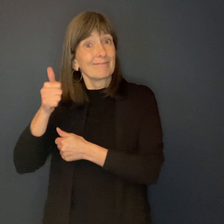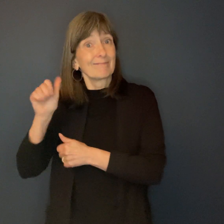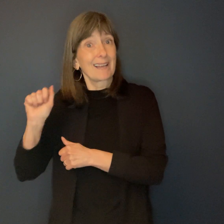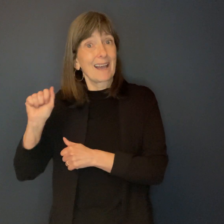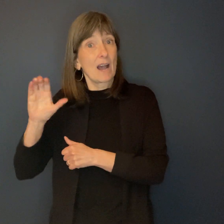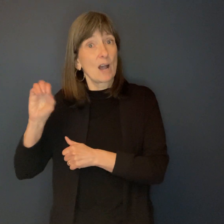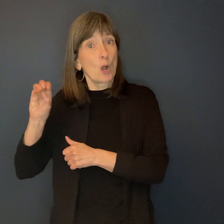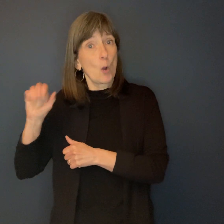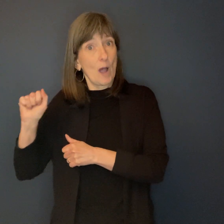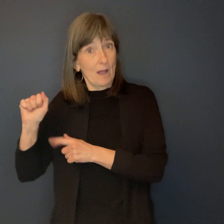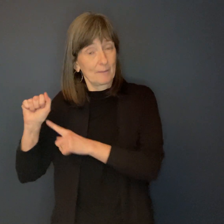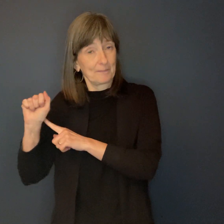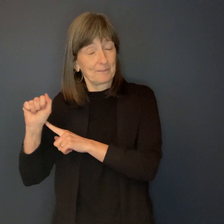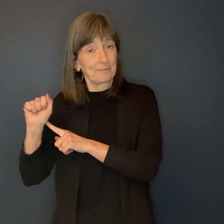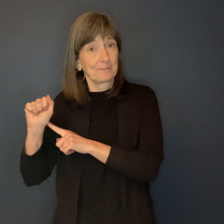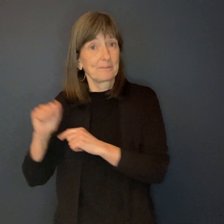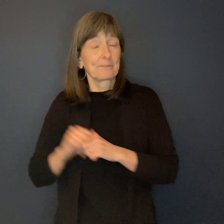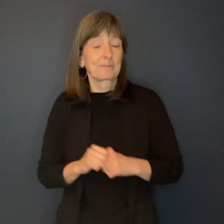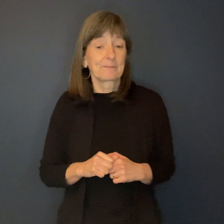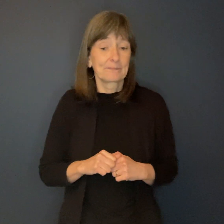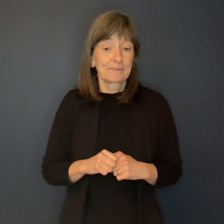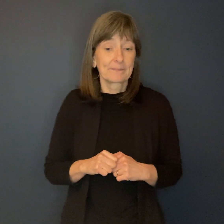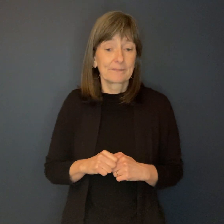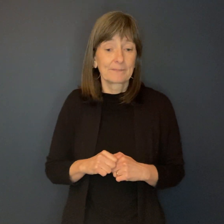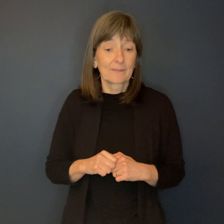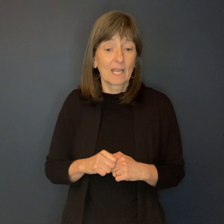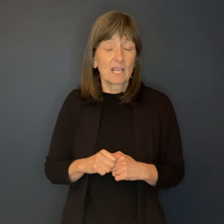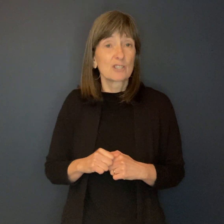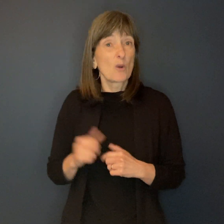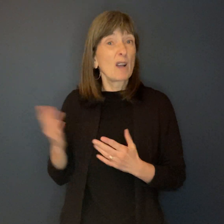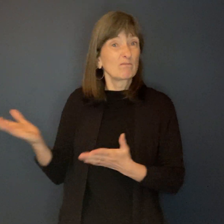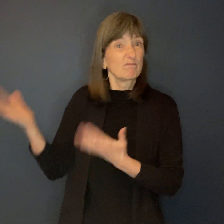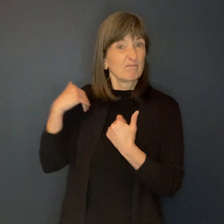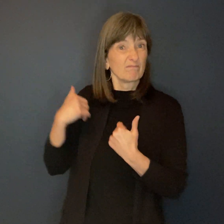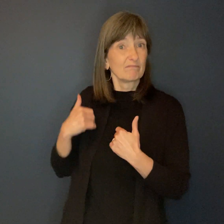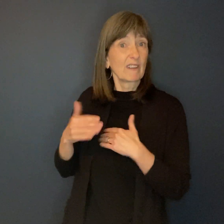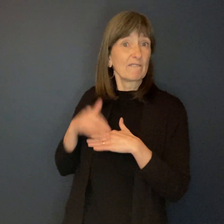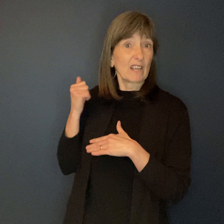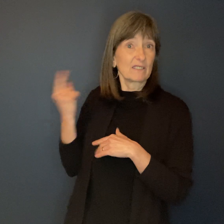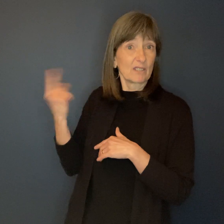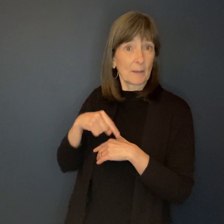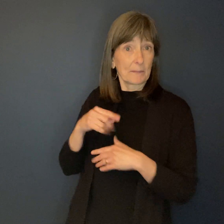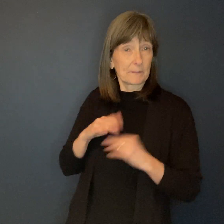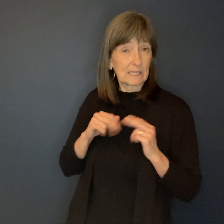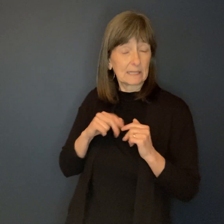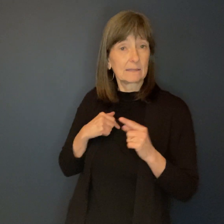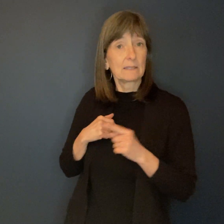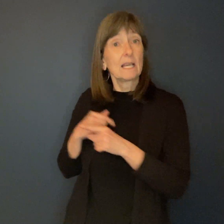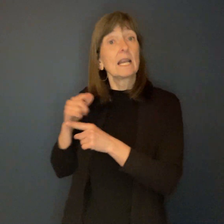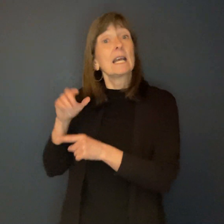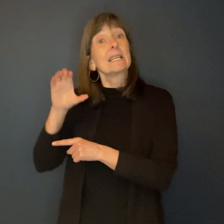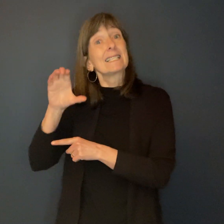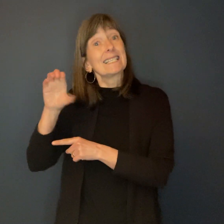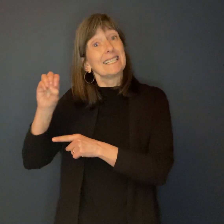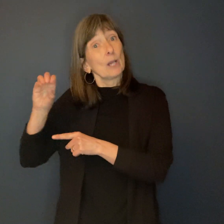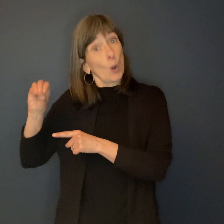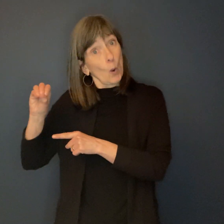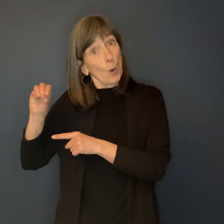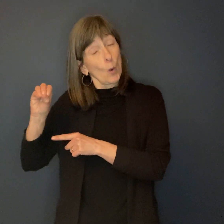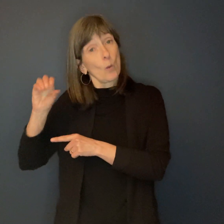And then later it turned out that the CEO of the co-op was a close friend of somebody